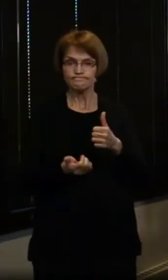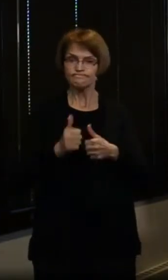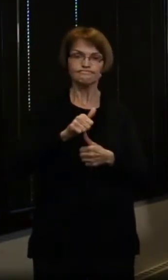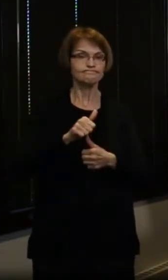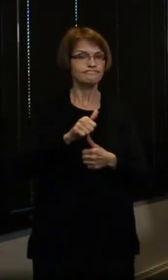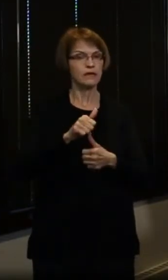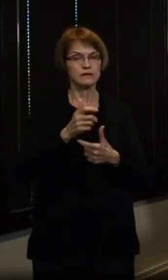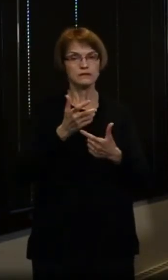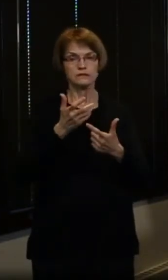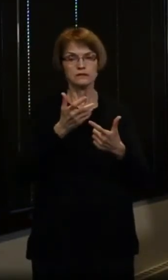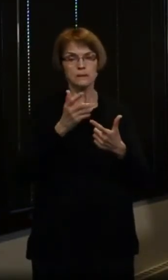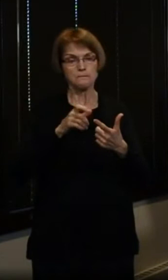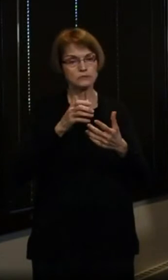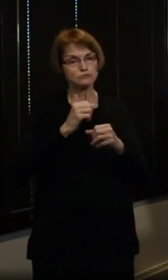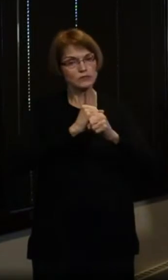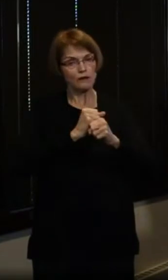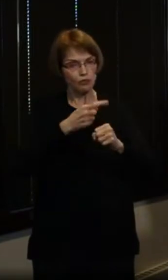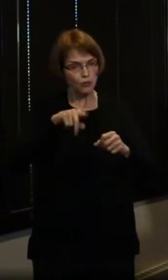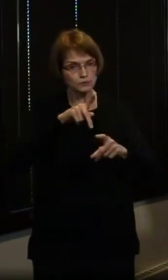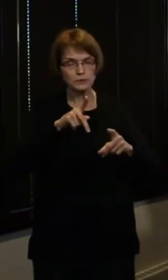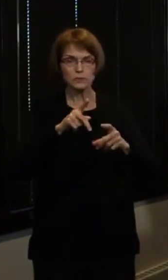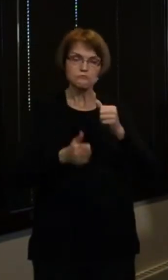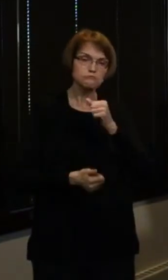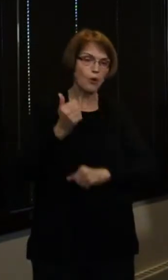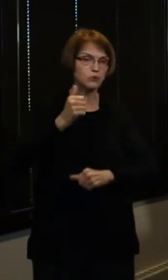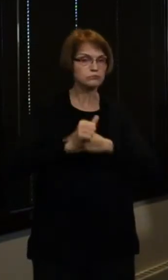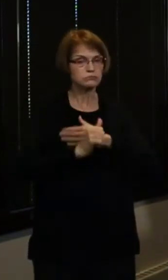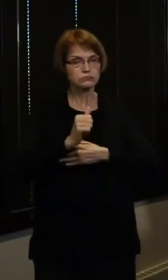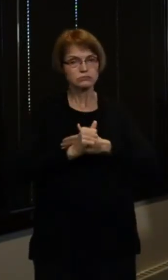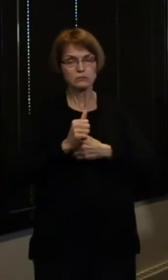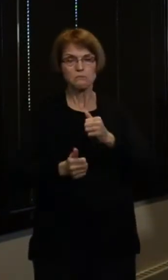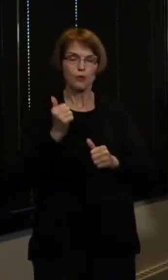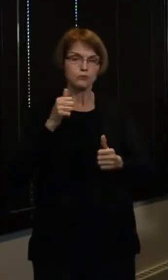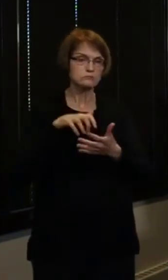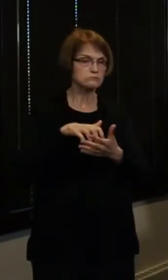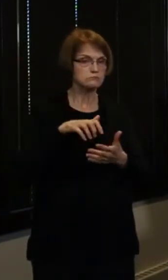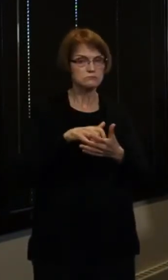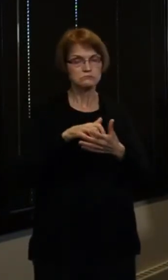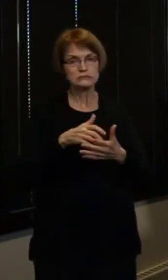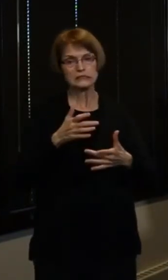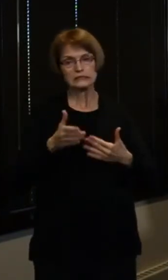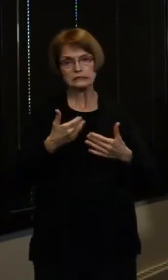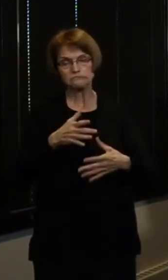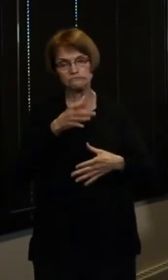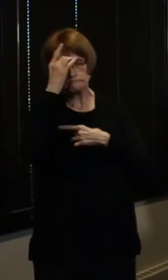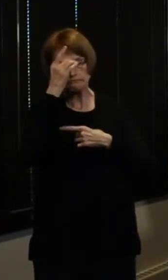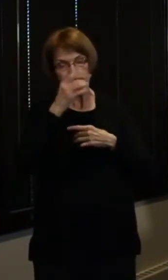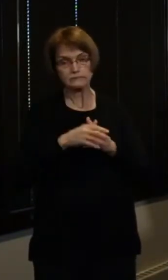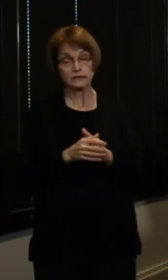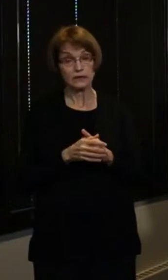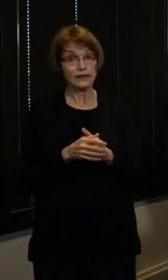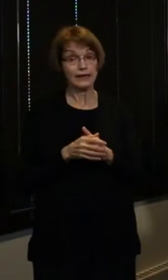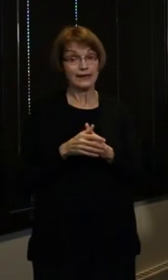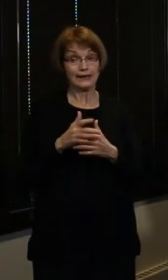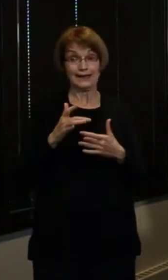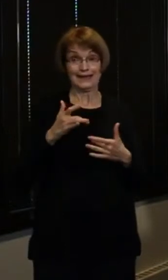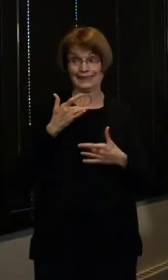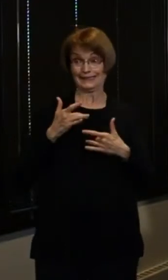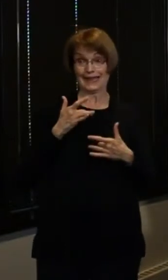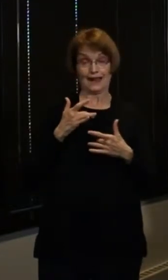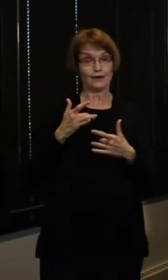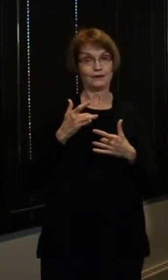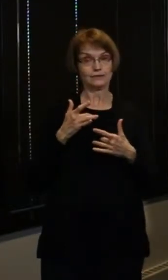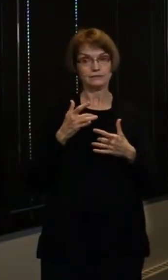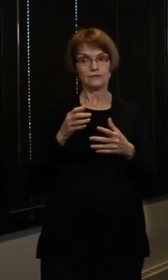we've said many times before, it's exciting that more people are becoming eligible